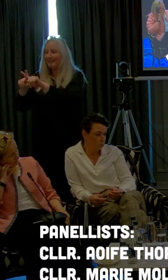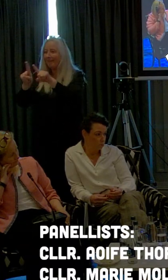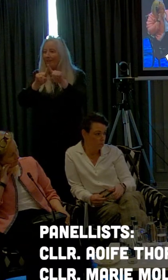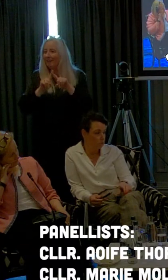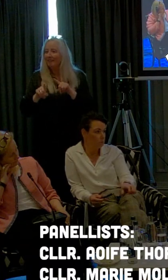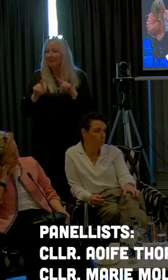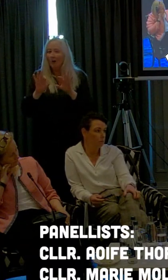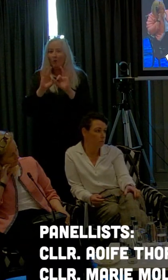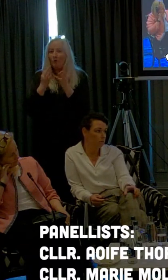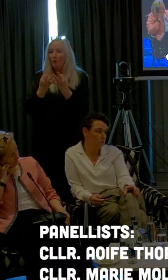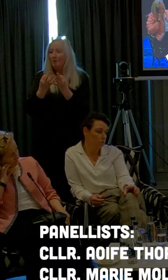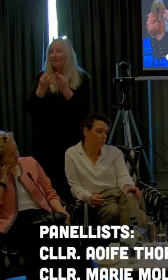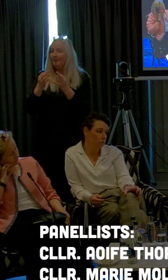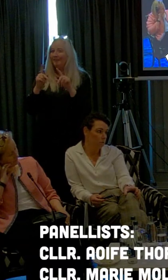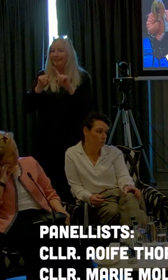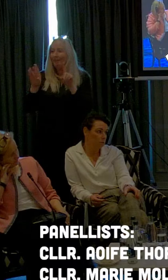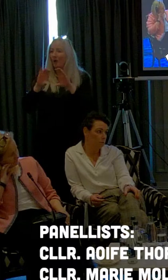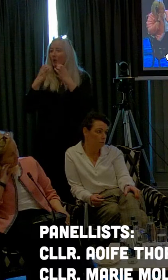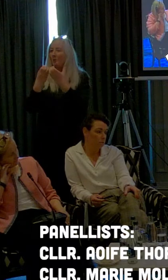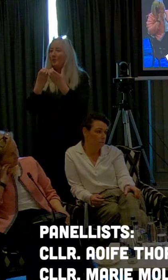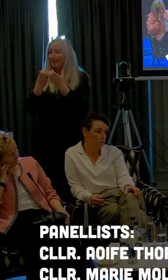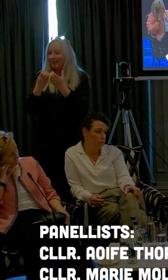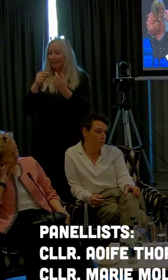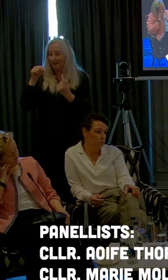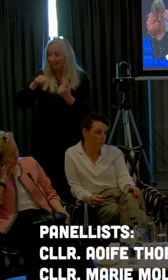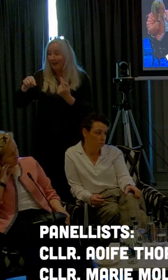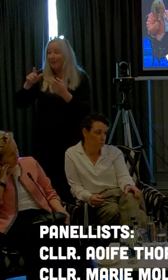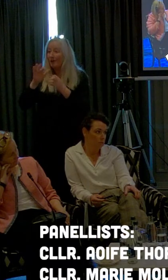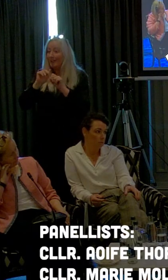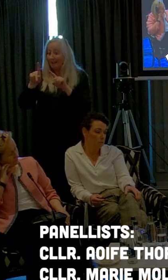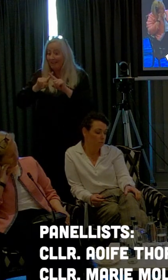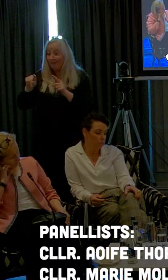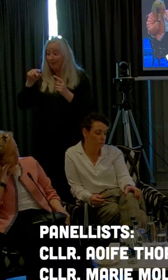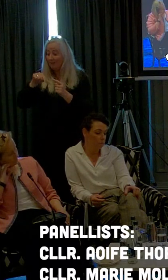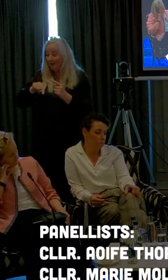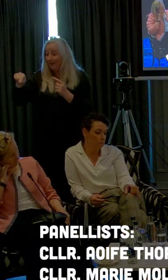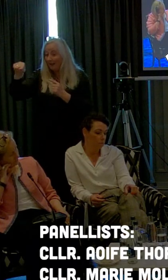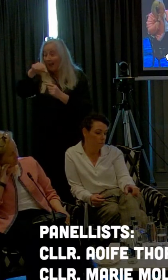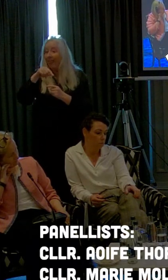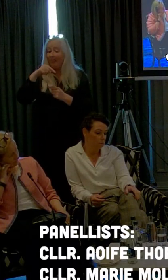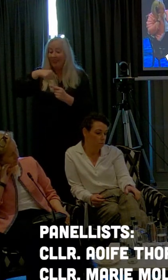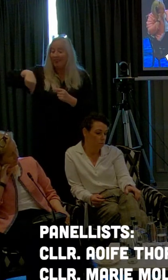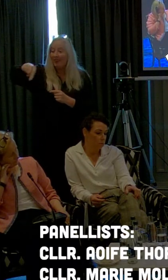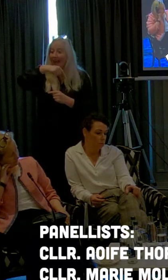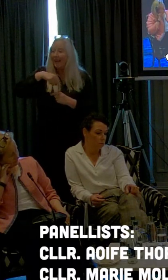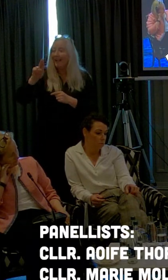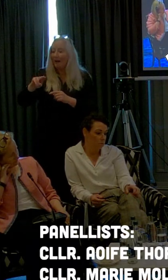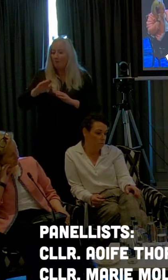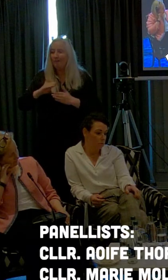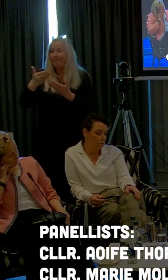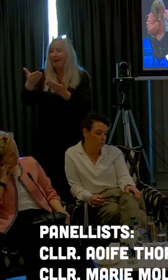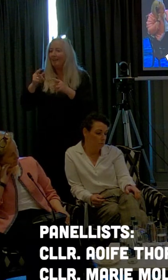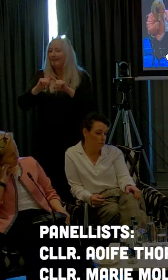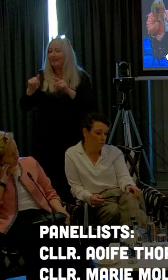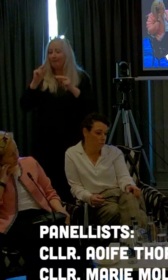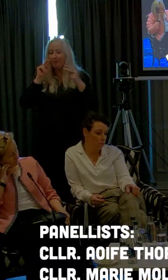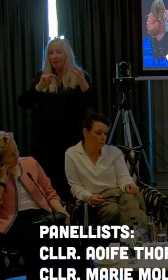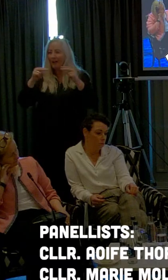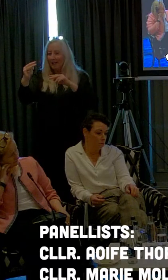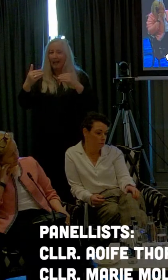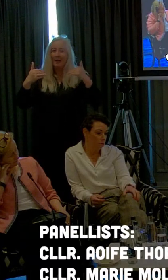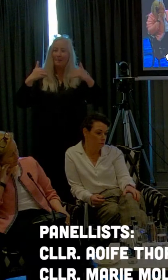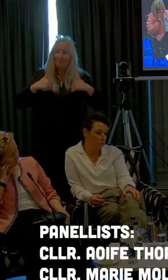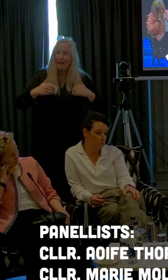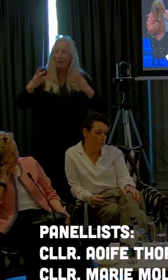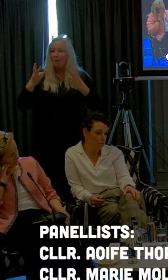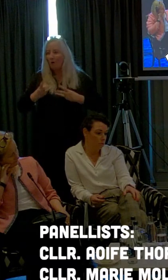different cohorts of our community, you know, we get that different perspective, don't we, in terms of what are the different challenges, be it male or female,